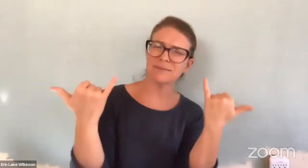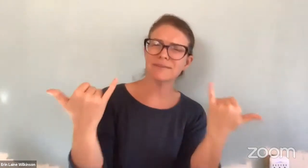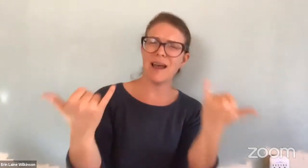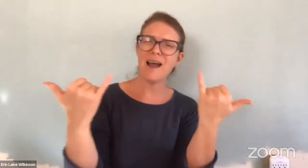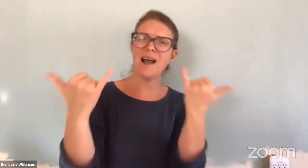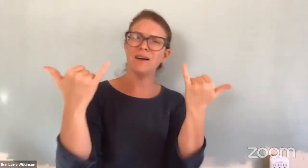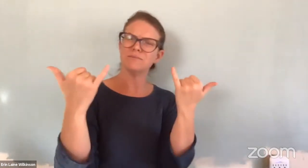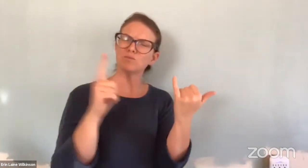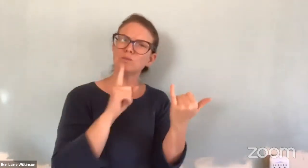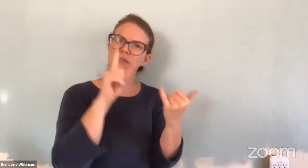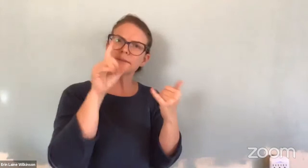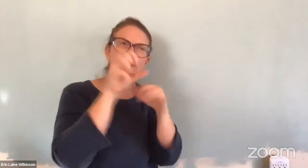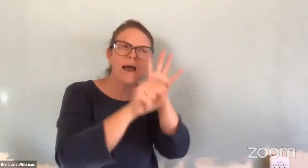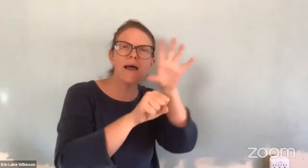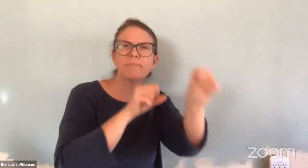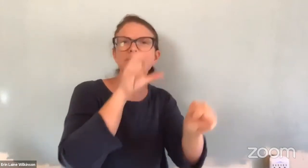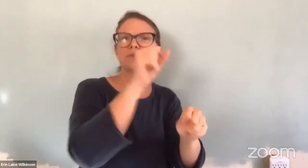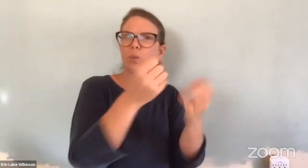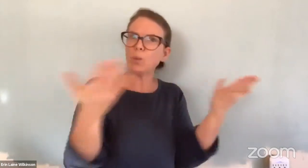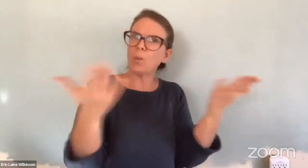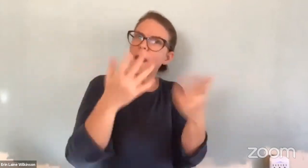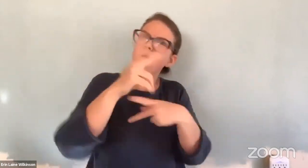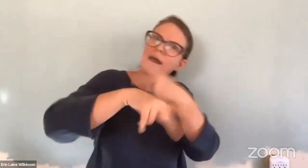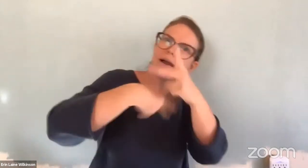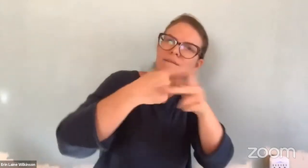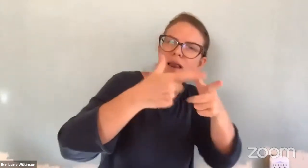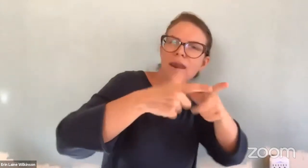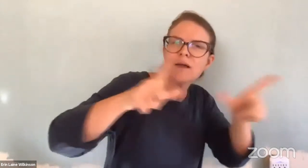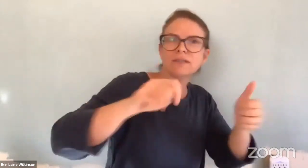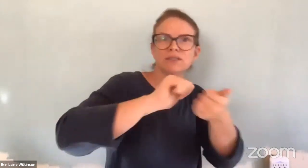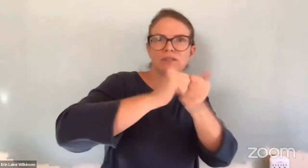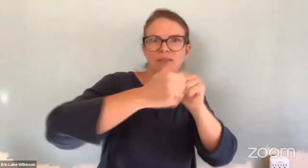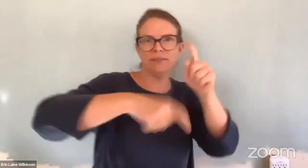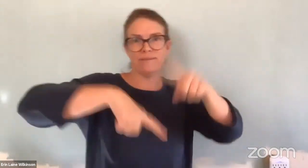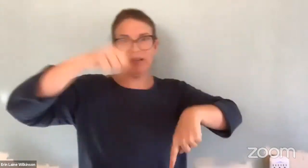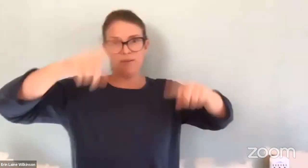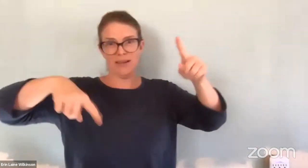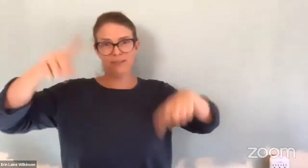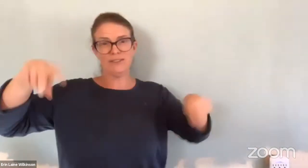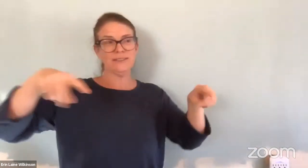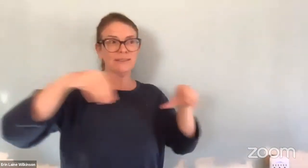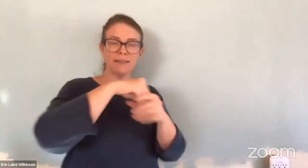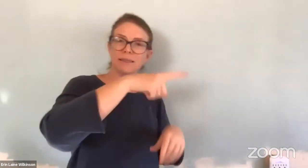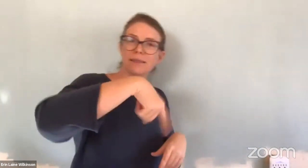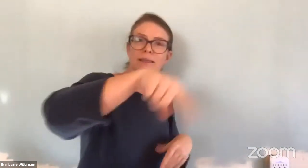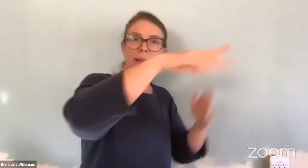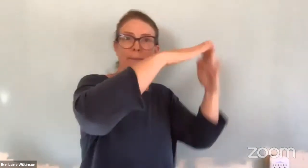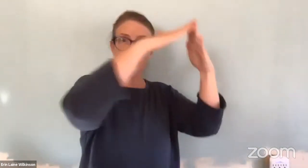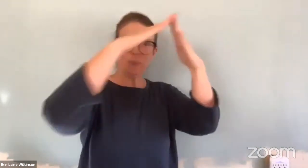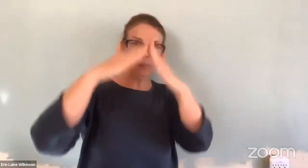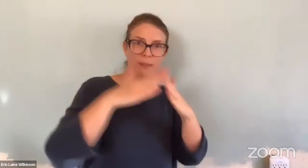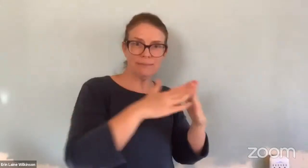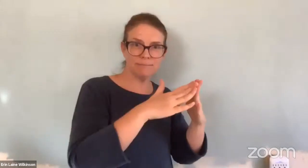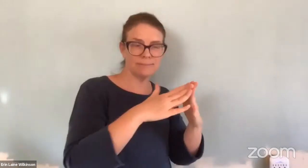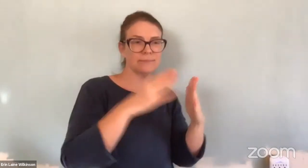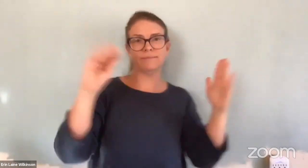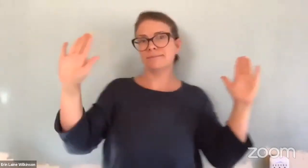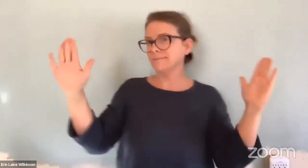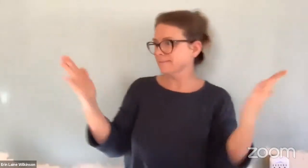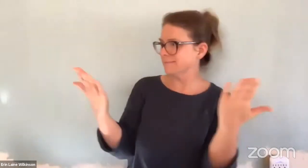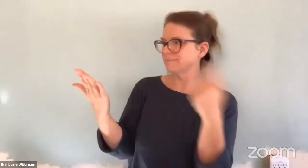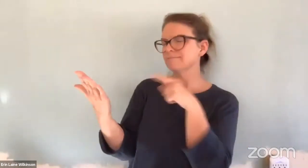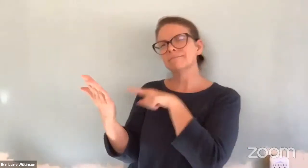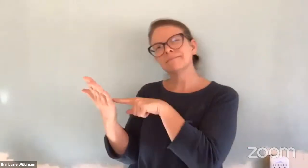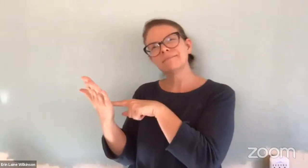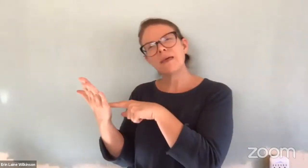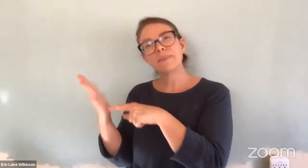So I think this is a wonderful opportunity in the time we're in now to capture the type of language change and type of language